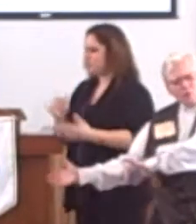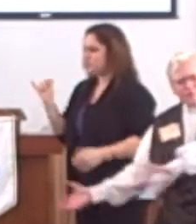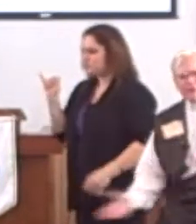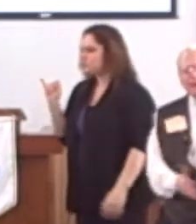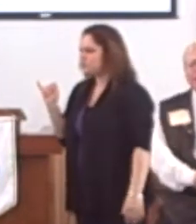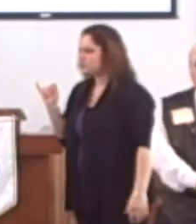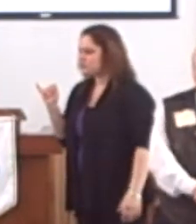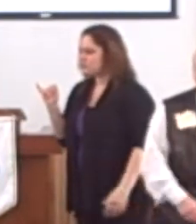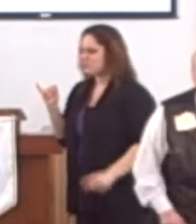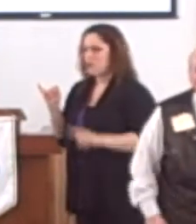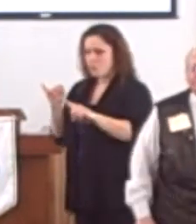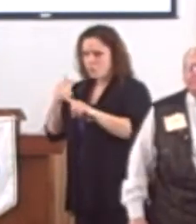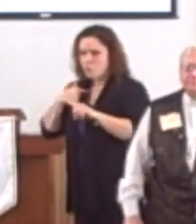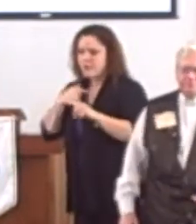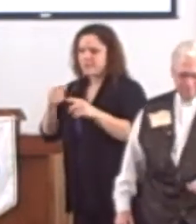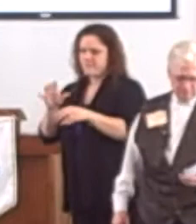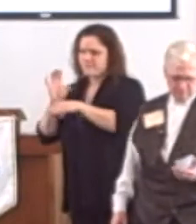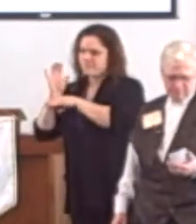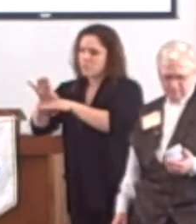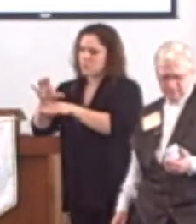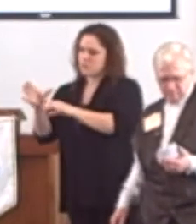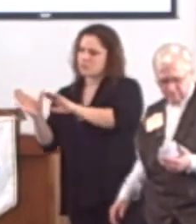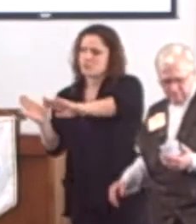And we moved them out of the way,